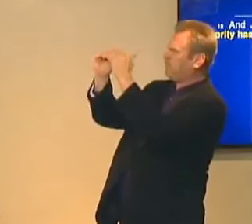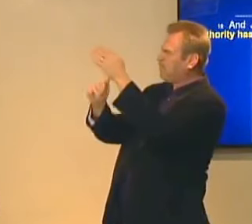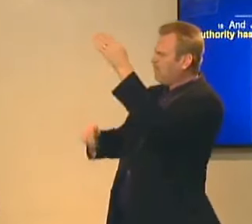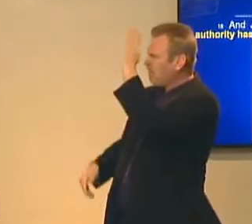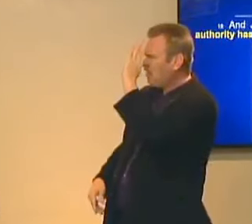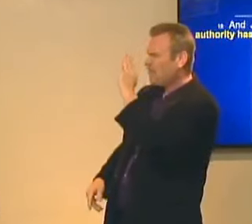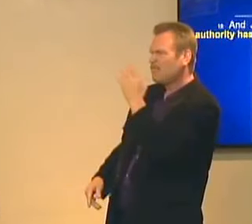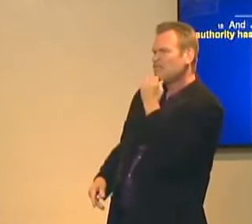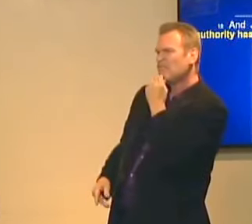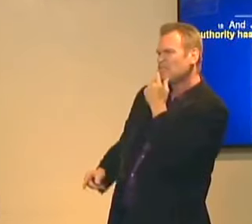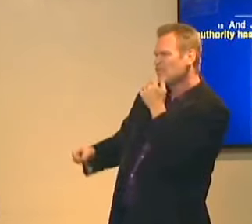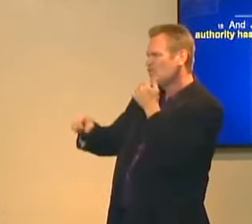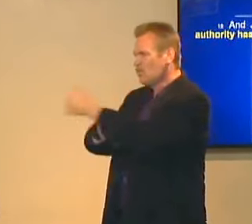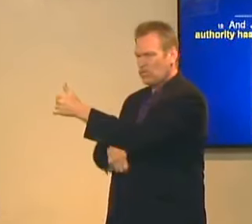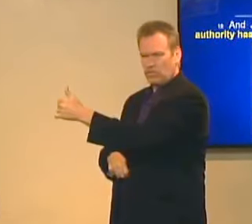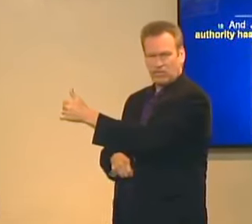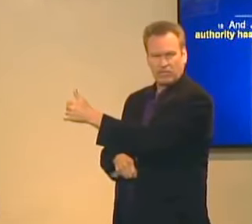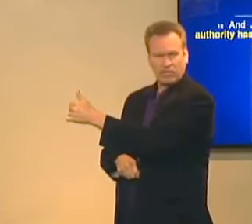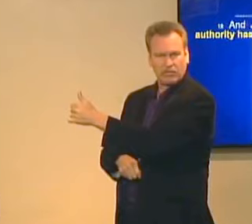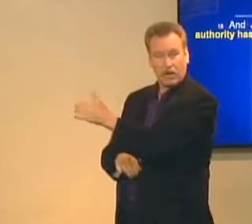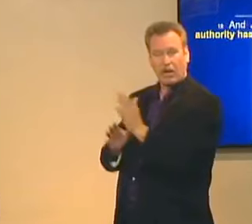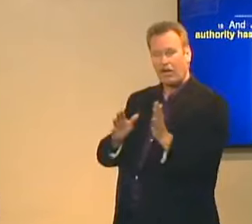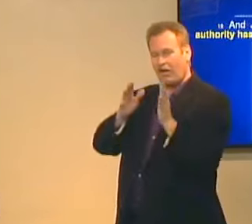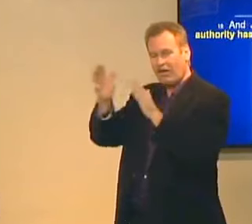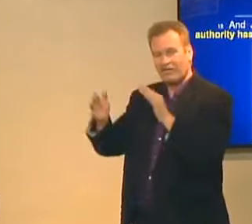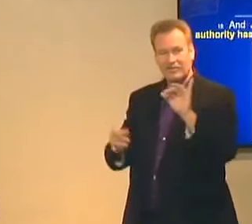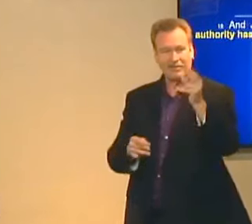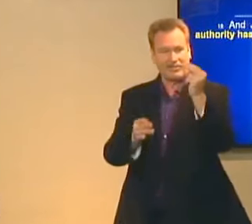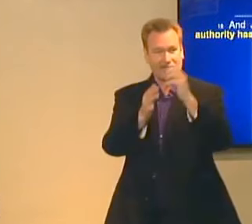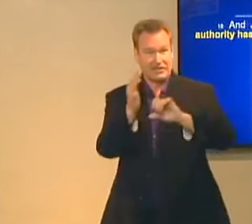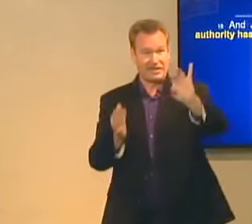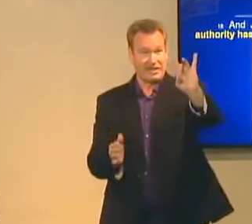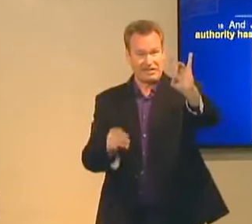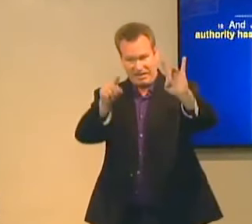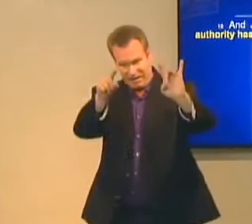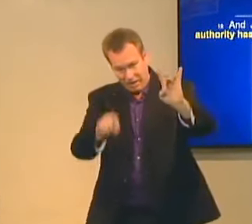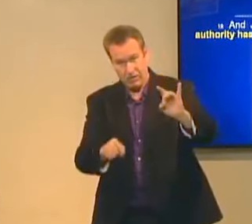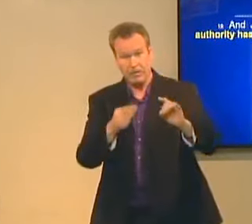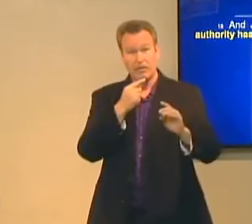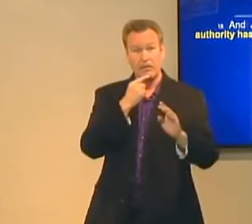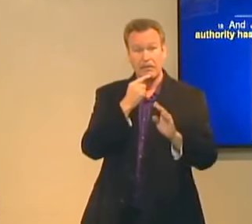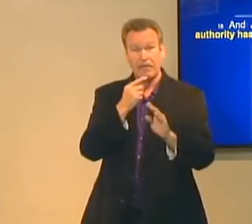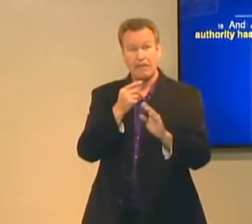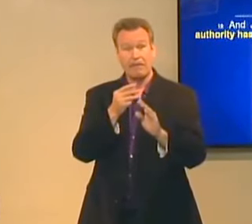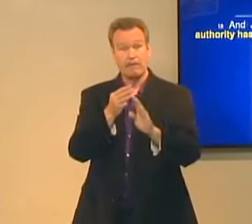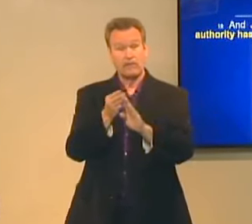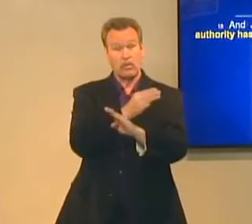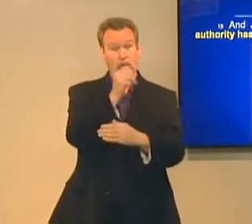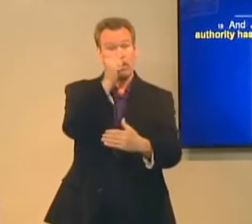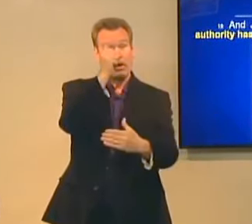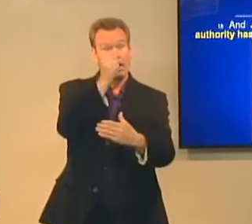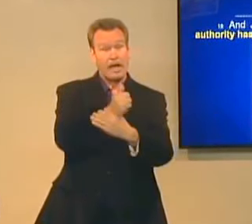He said. The religious leaders said. You are making yourself equal with God. And they were very angry at this. And in John. In another place.